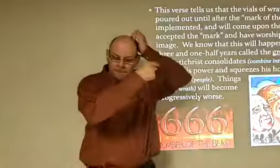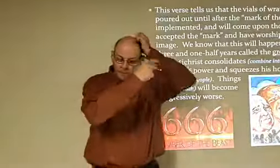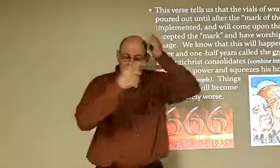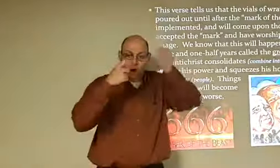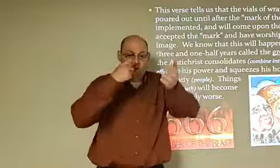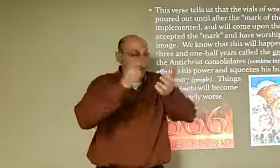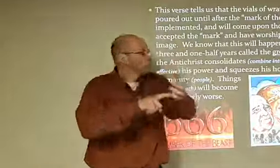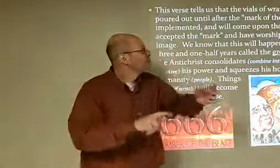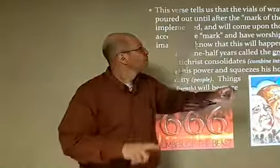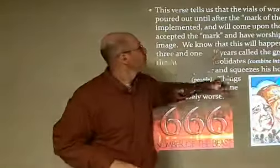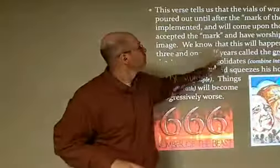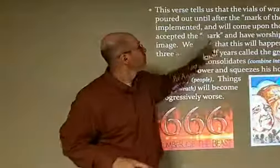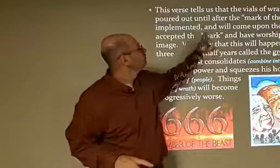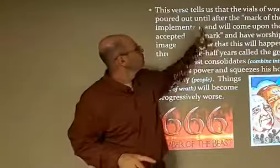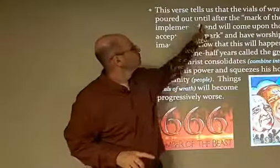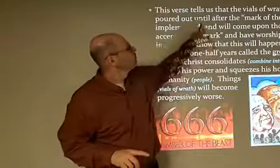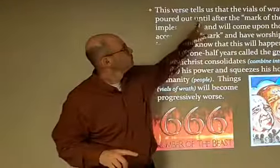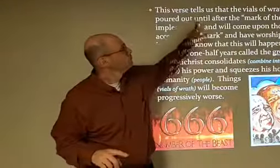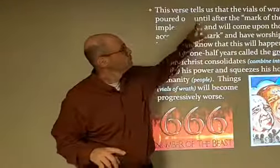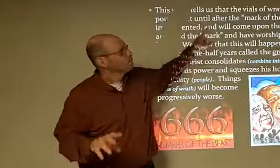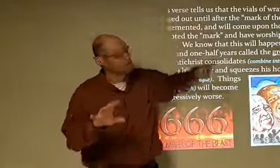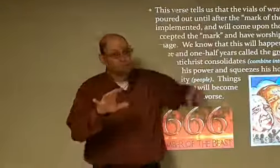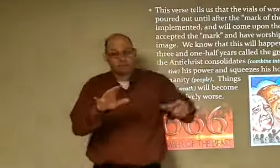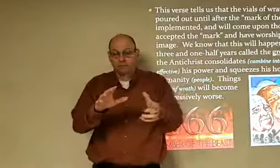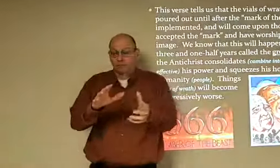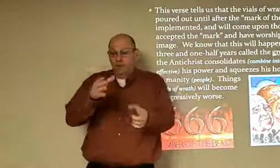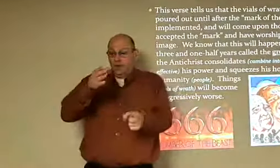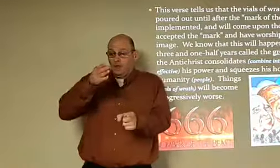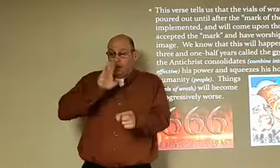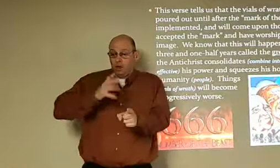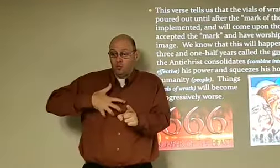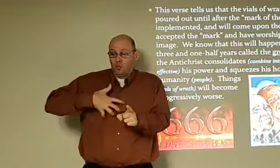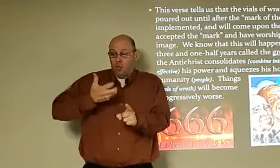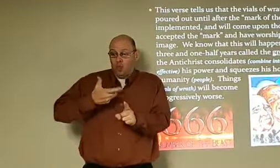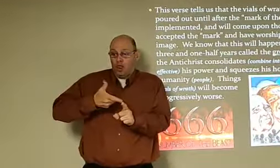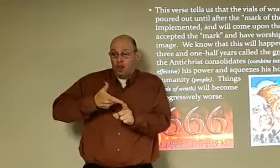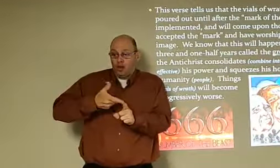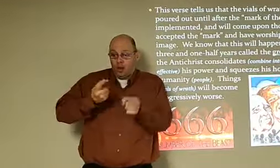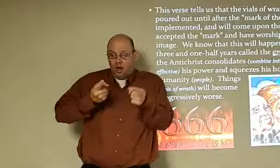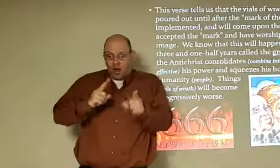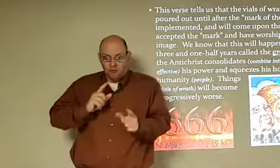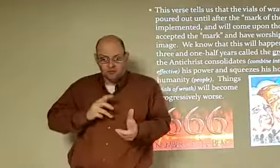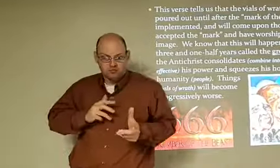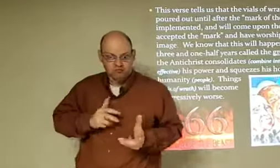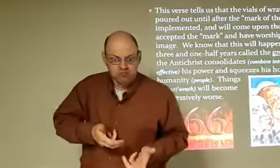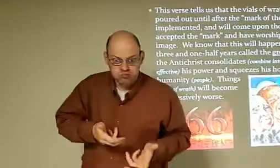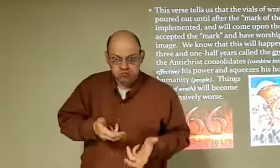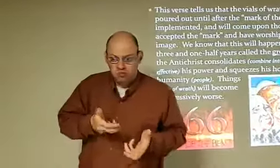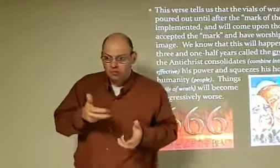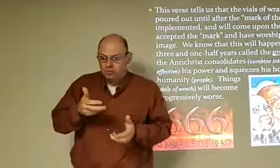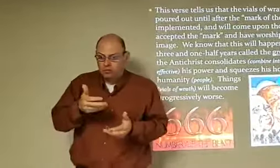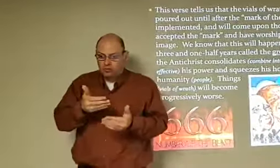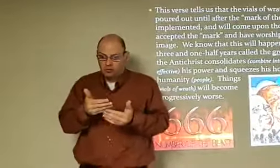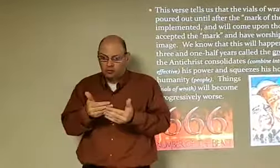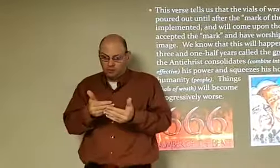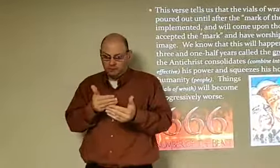This commentary, one thing I noticed here, it says, the vials of the wrath will not be poured out